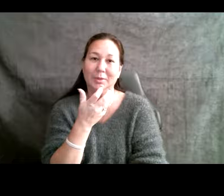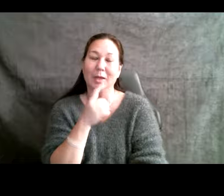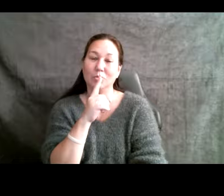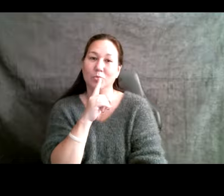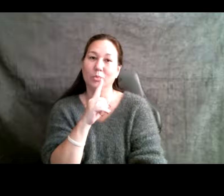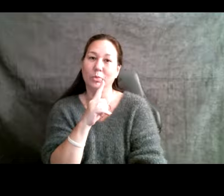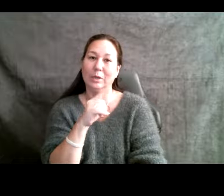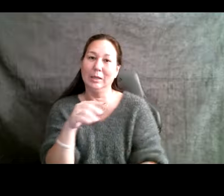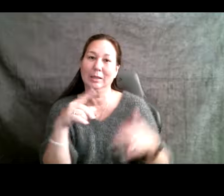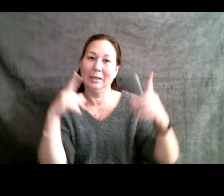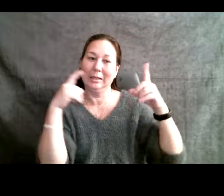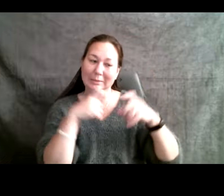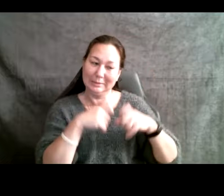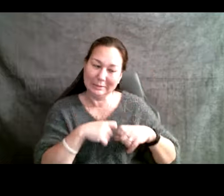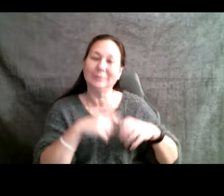comprehensive document.